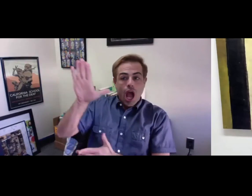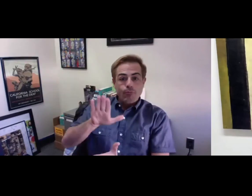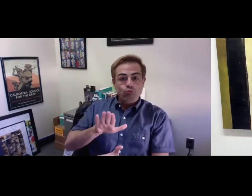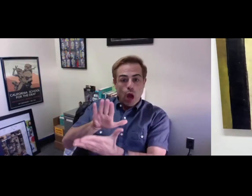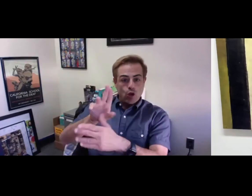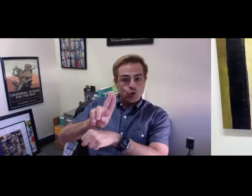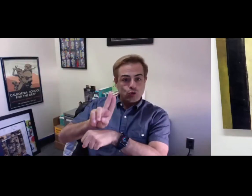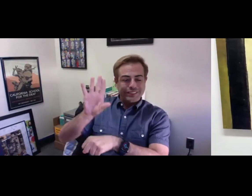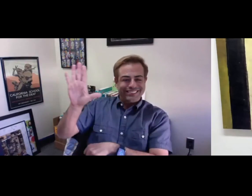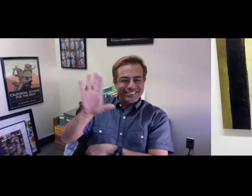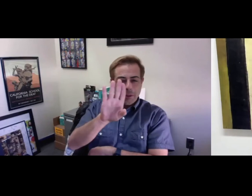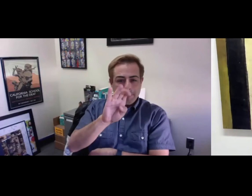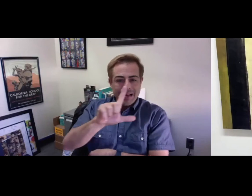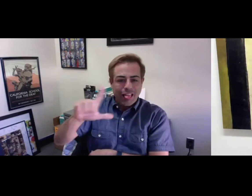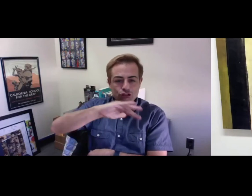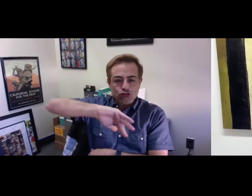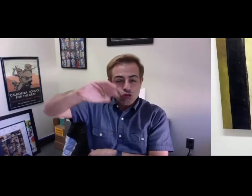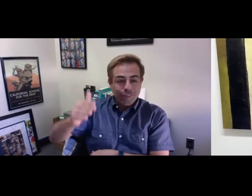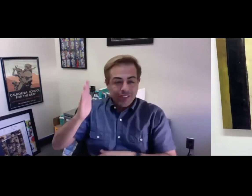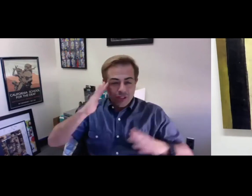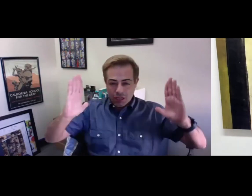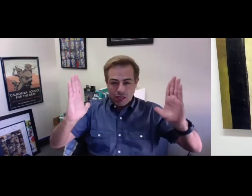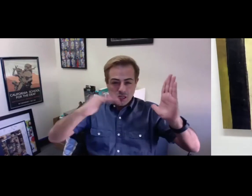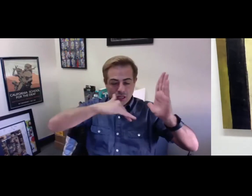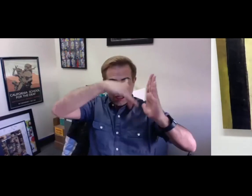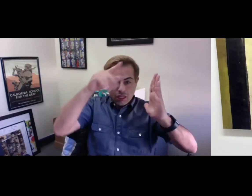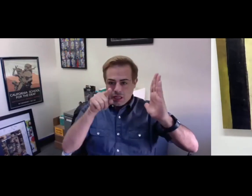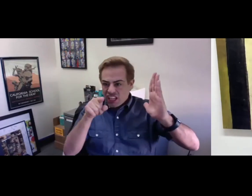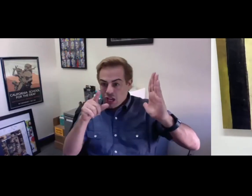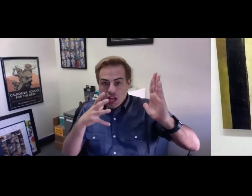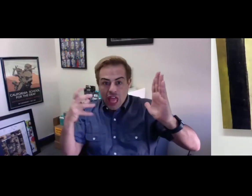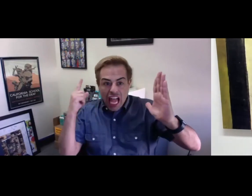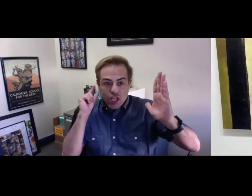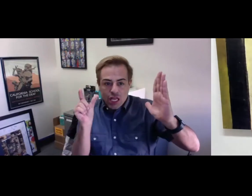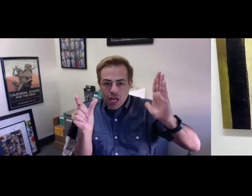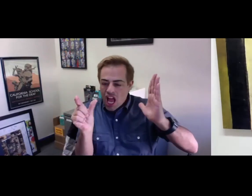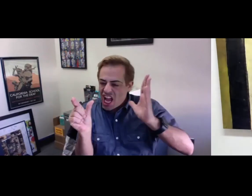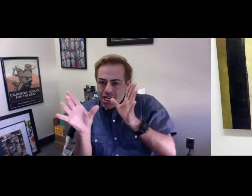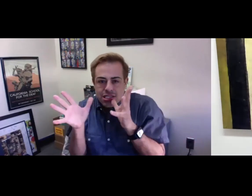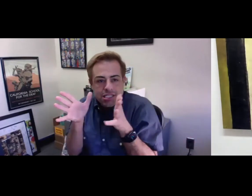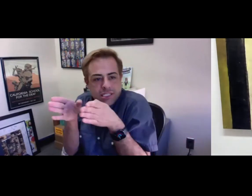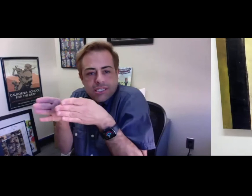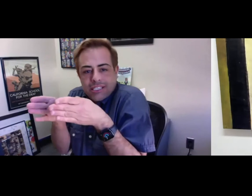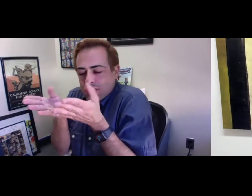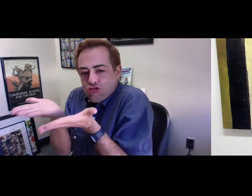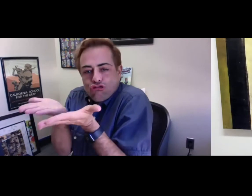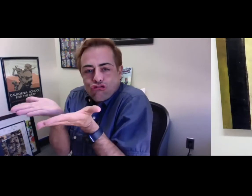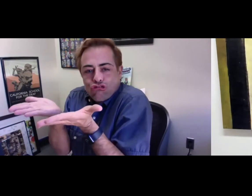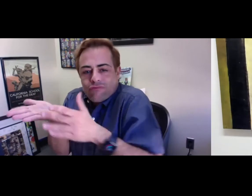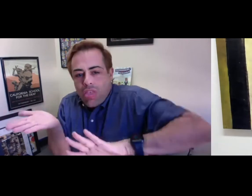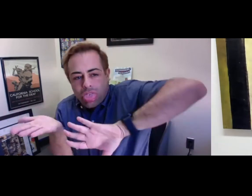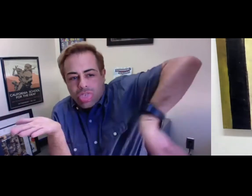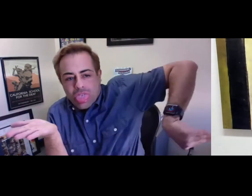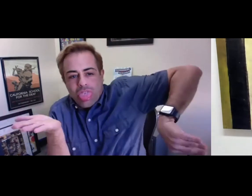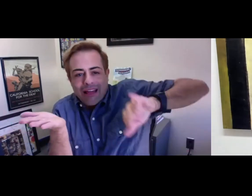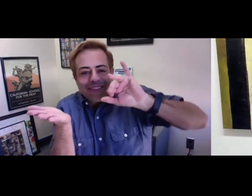is, A.G. Bell and his approach using that bell curve, and